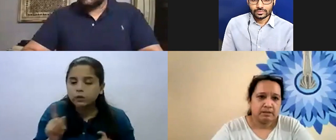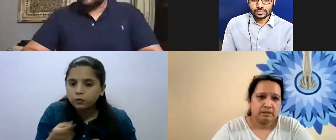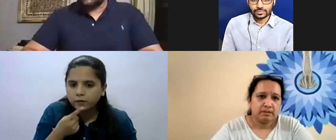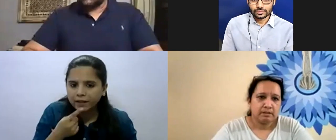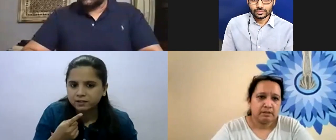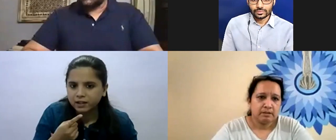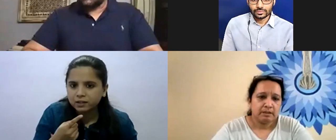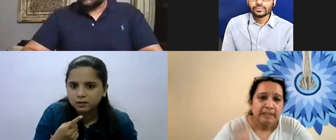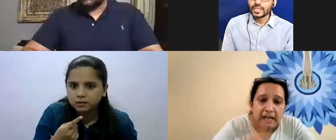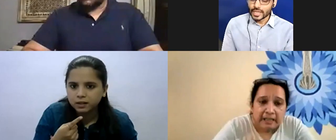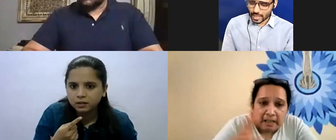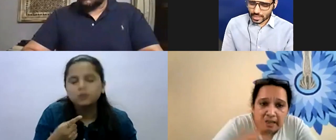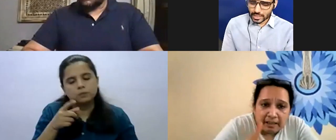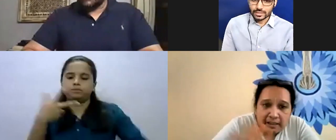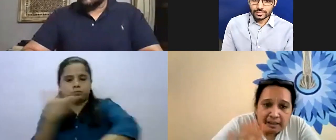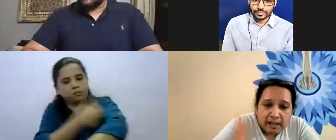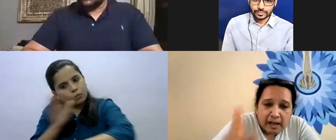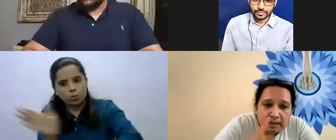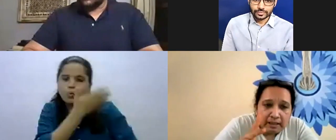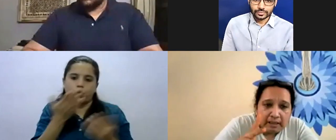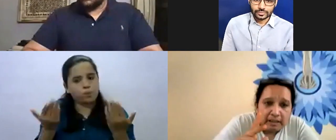She can go for vaccine, right? Yes.